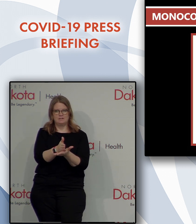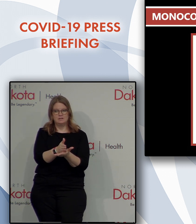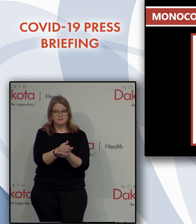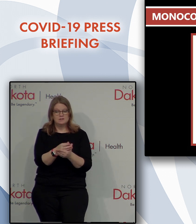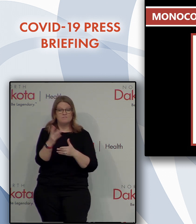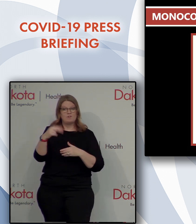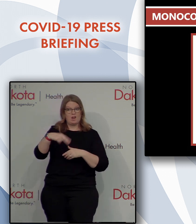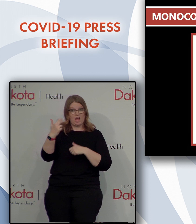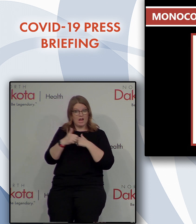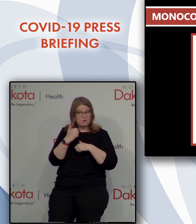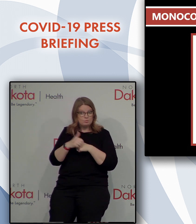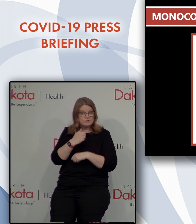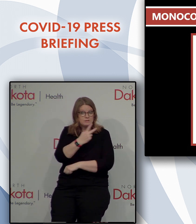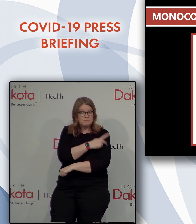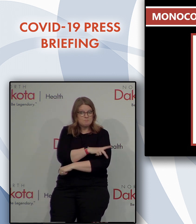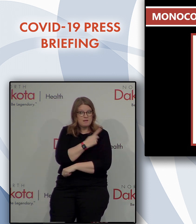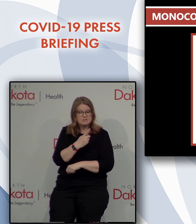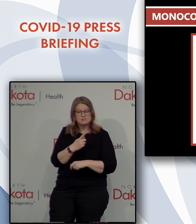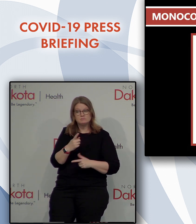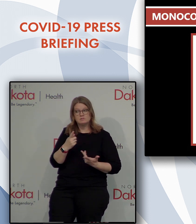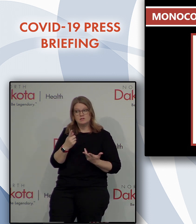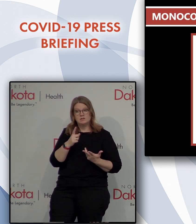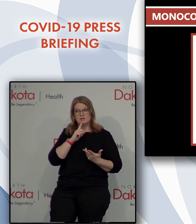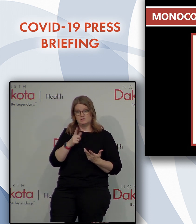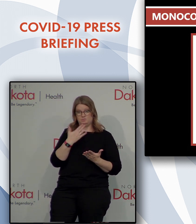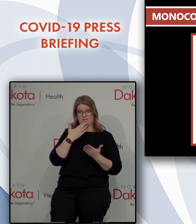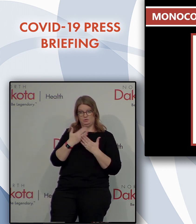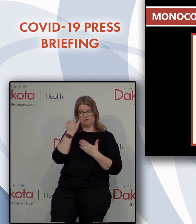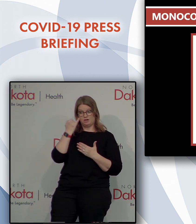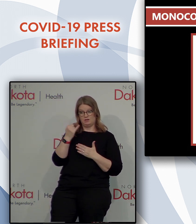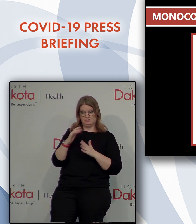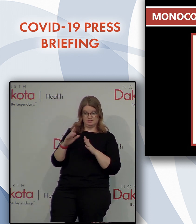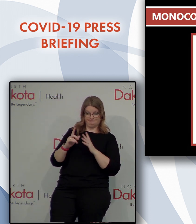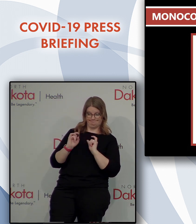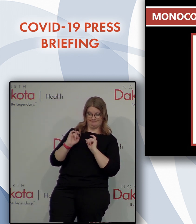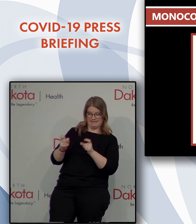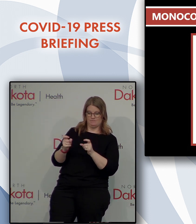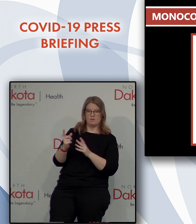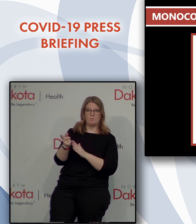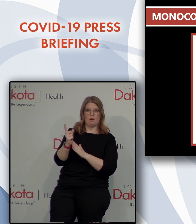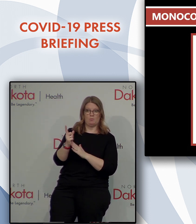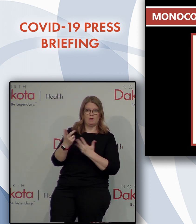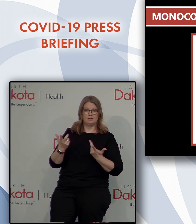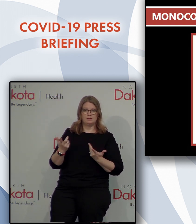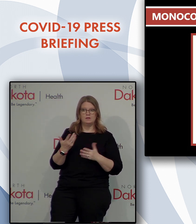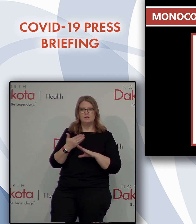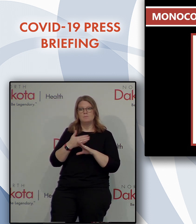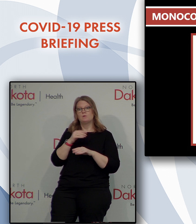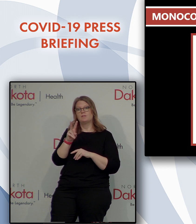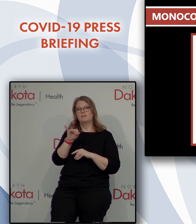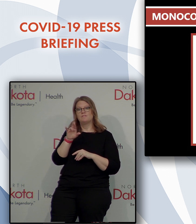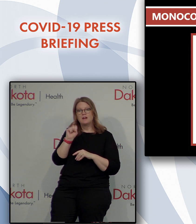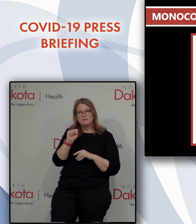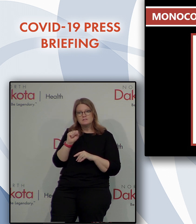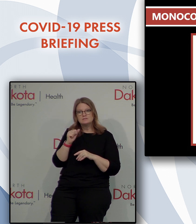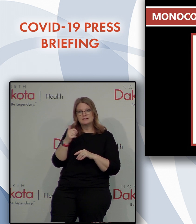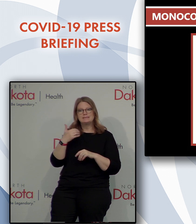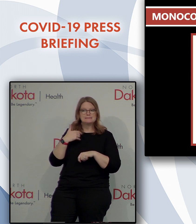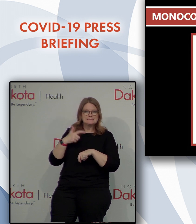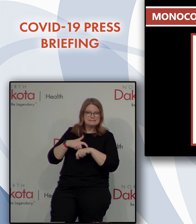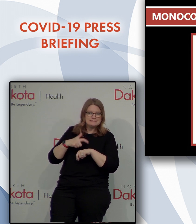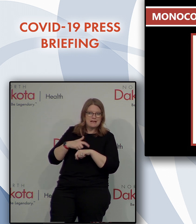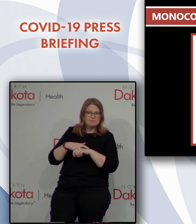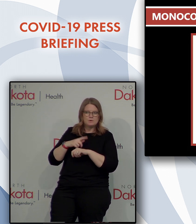high-risk patients very early in their infectious process, before virus has had time to set up shop in the body and